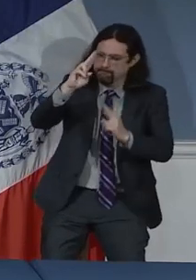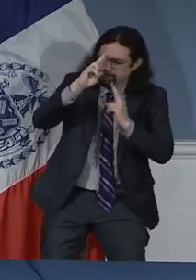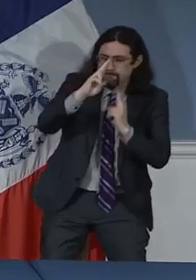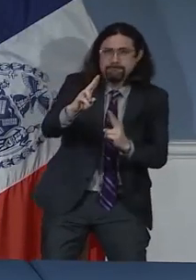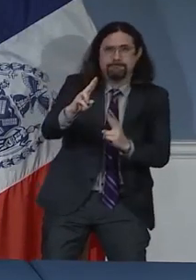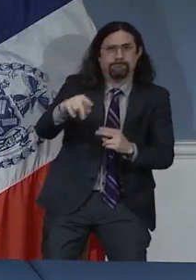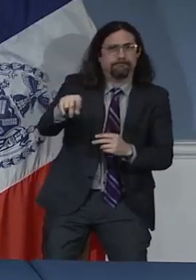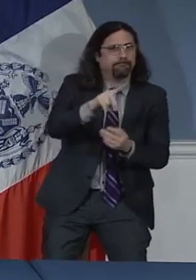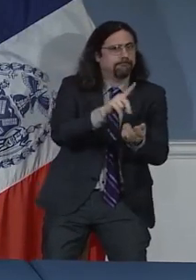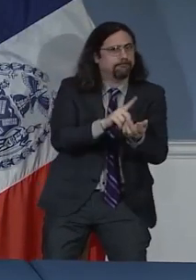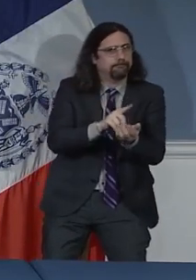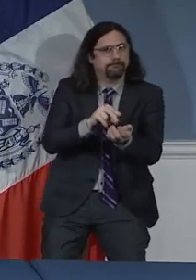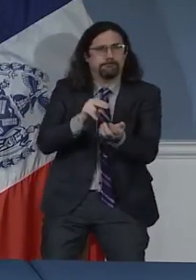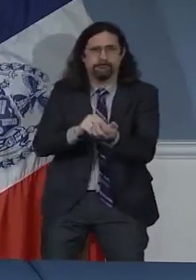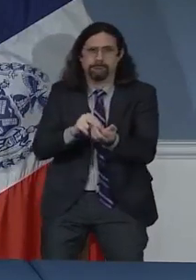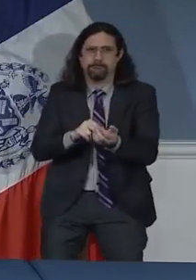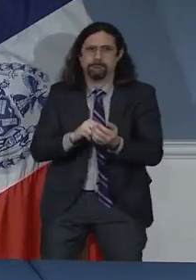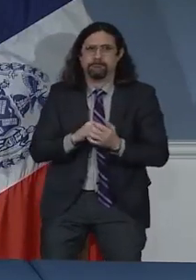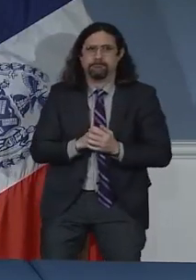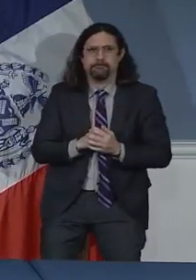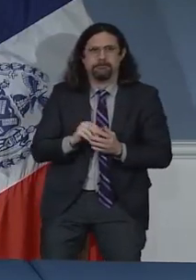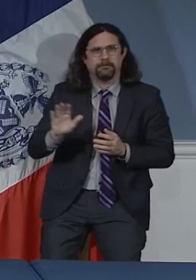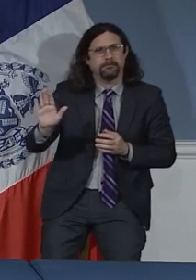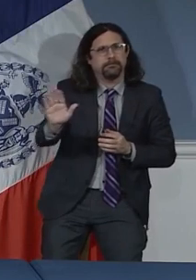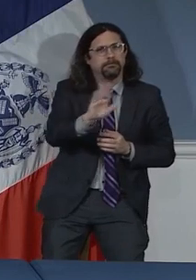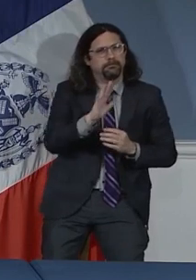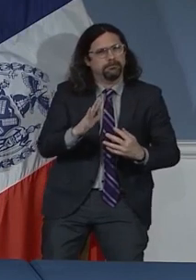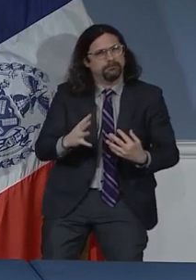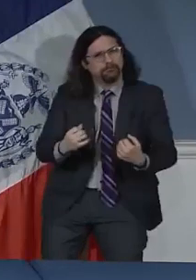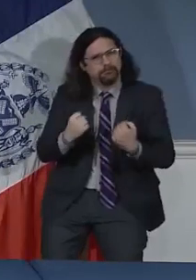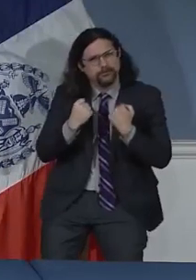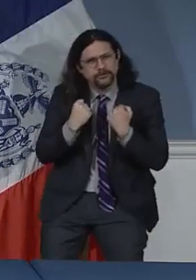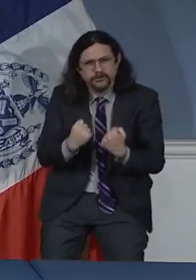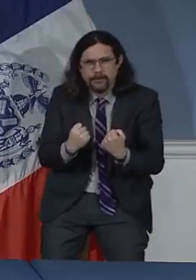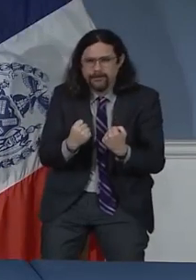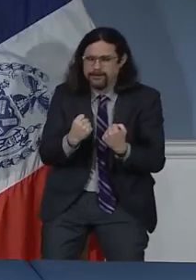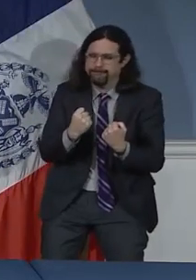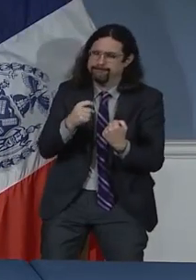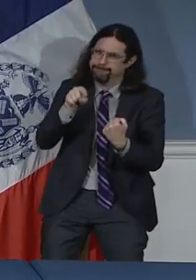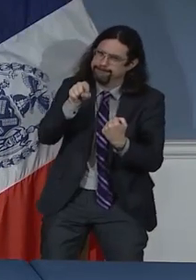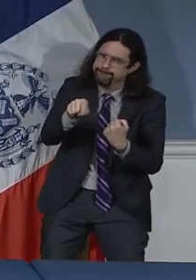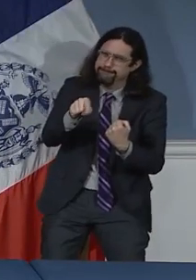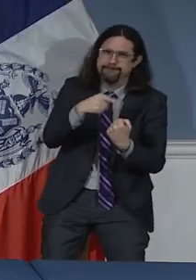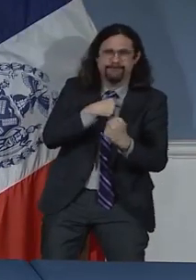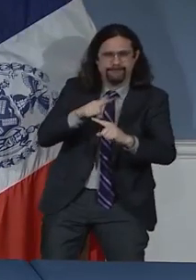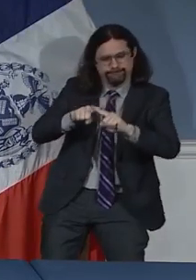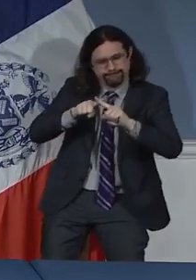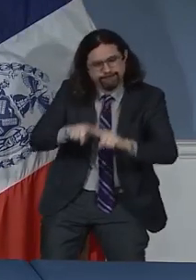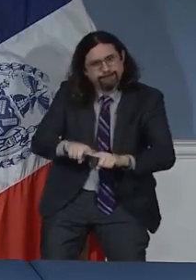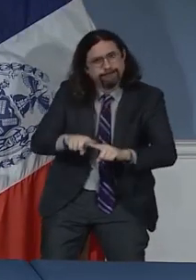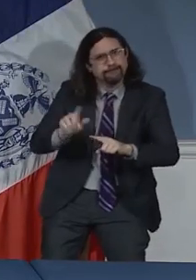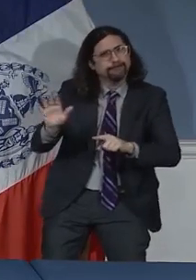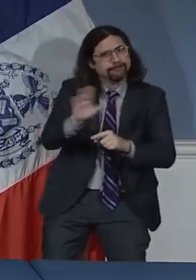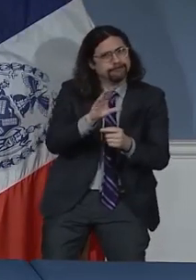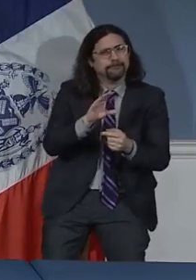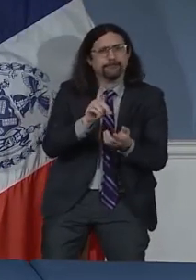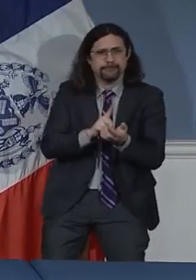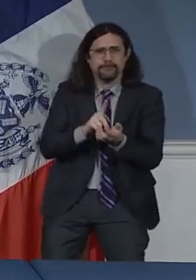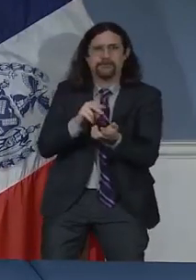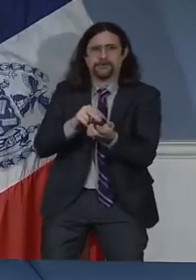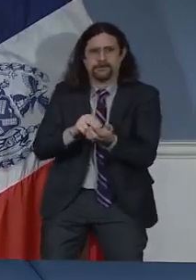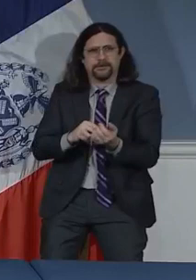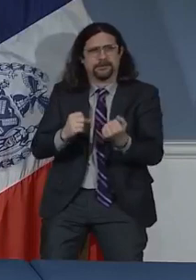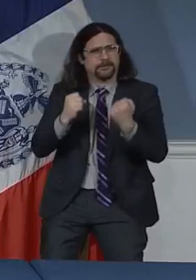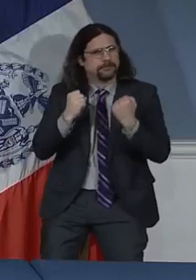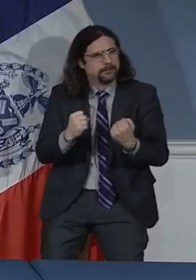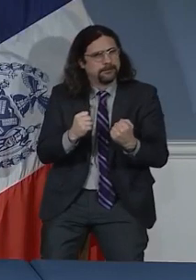courage, their resilience are all going to be needed. We're all going to be depending on them, just like we depend every day not only on their work,